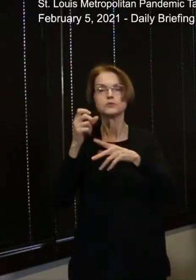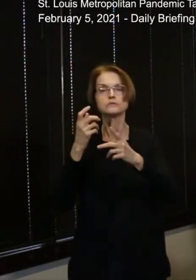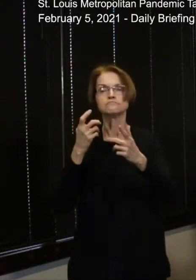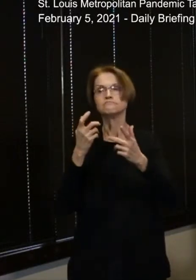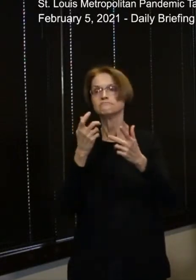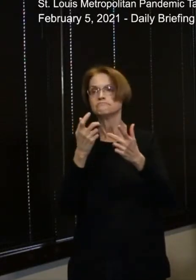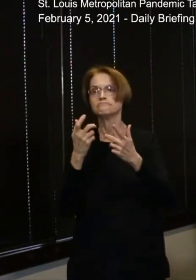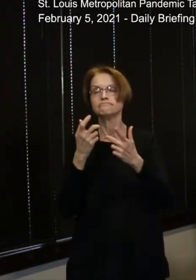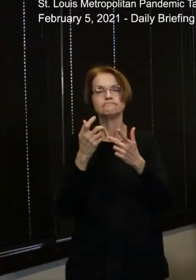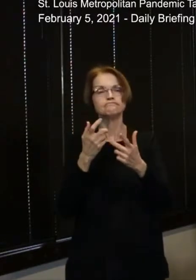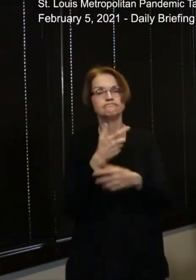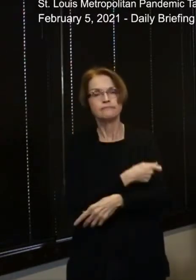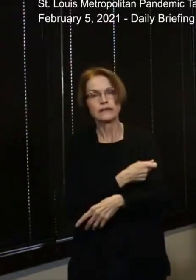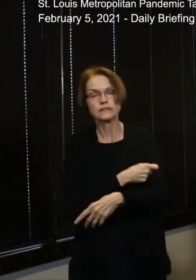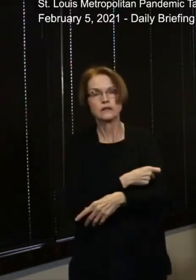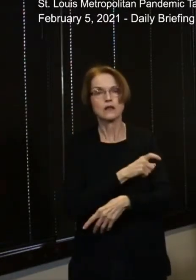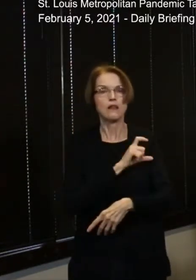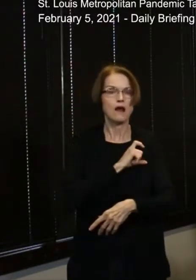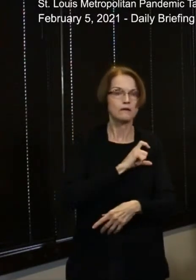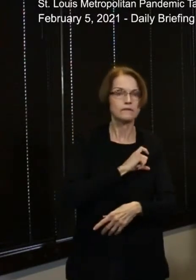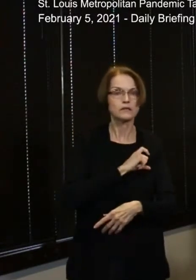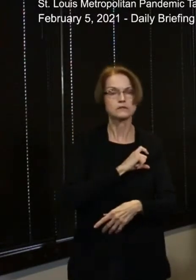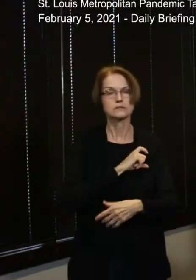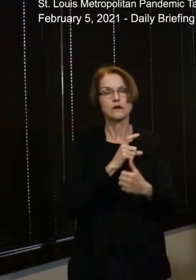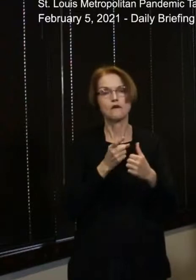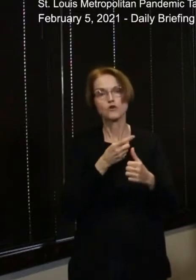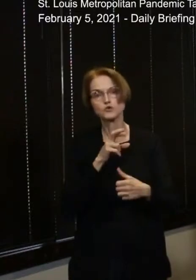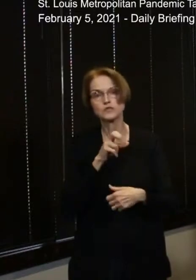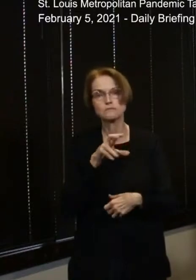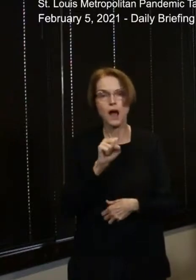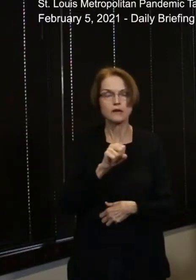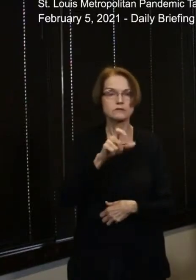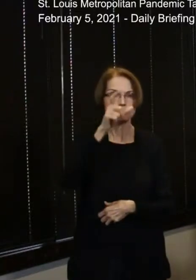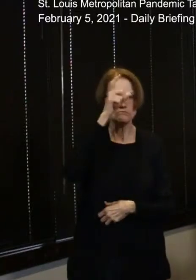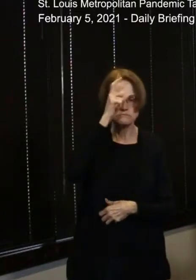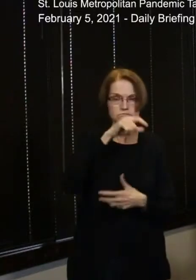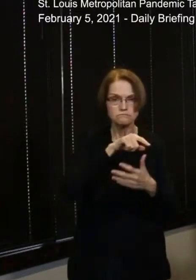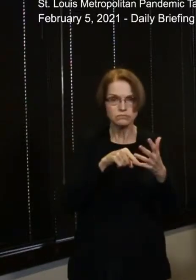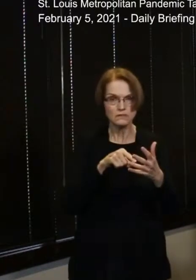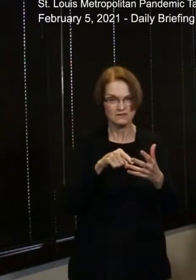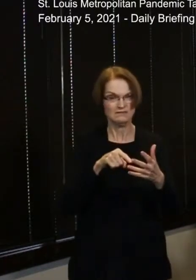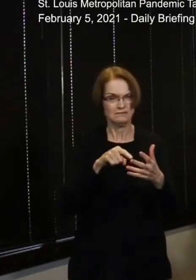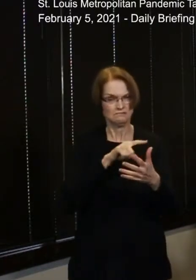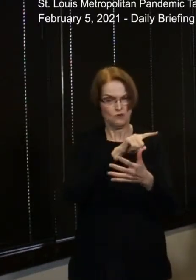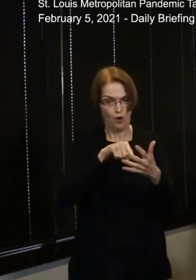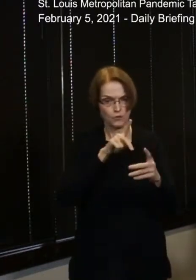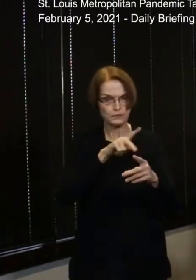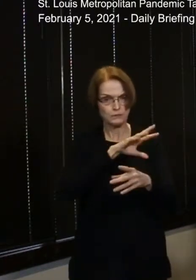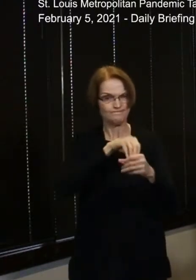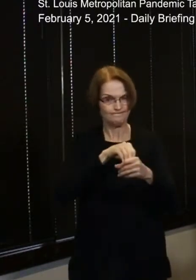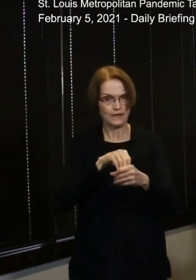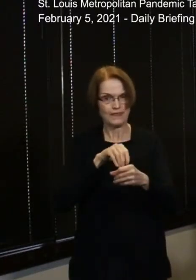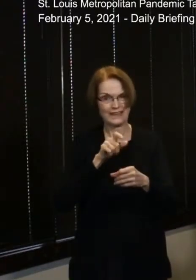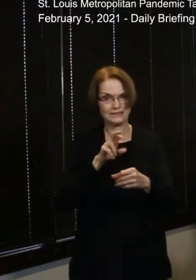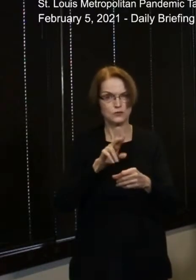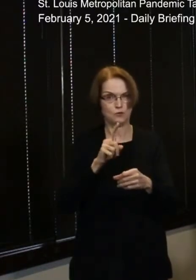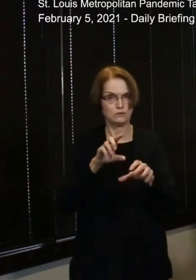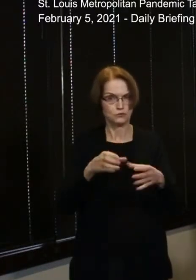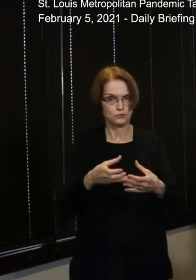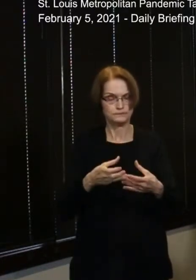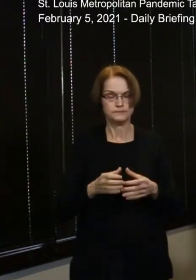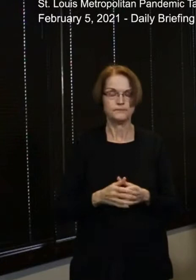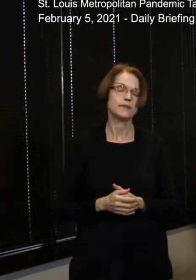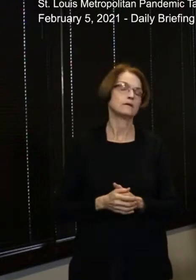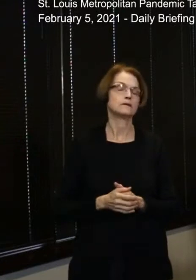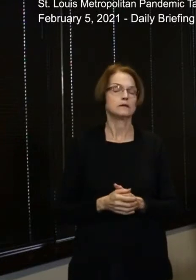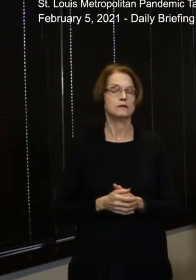our law enforcement personnel, first responders, other people that are in this tier 1 population. And